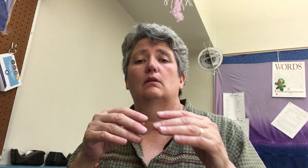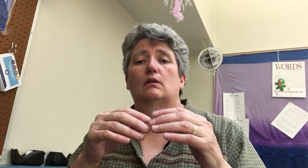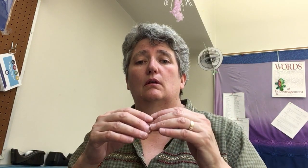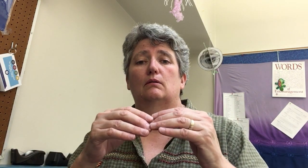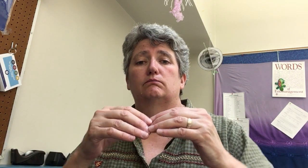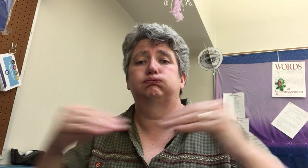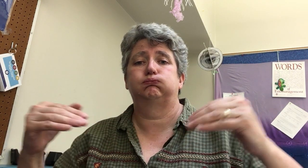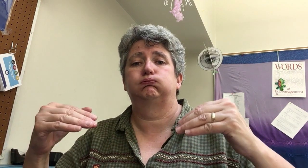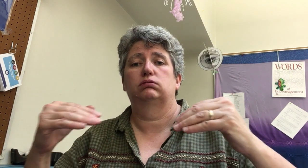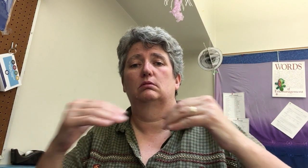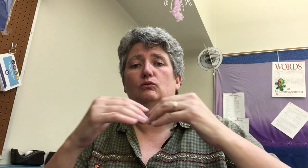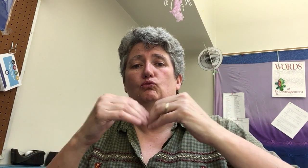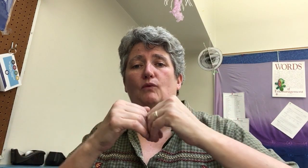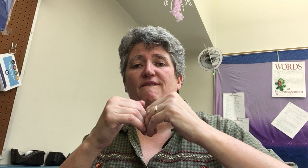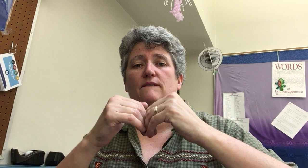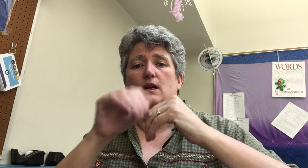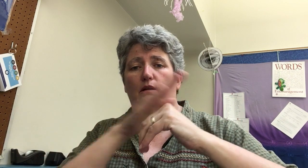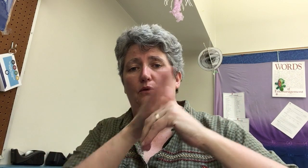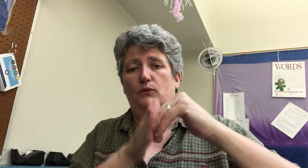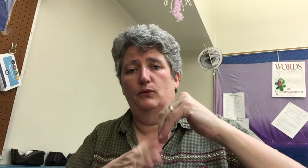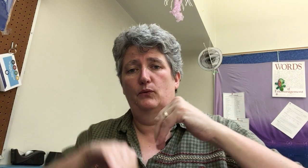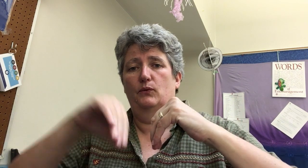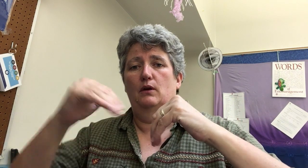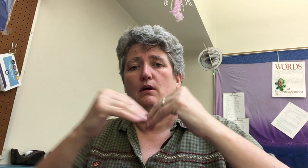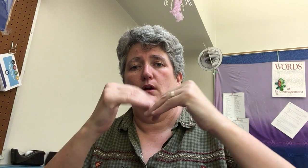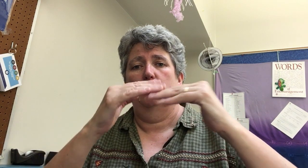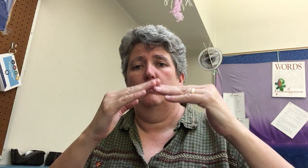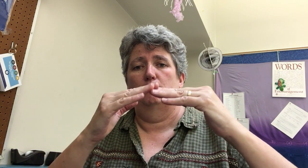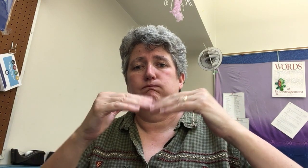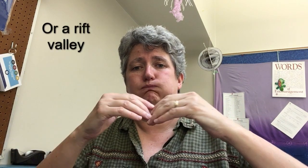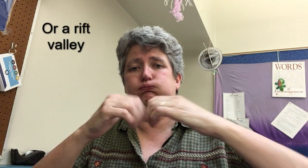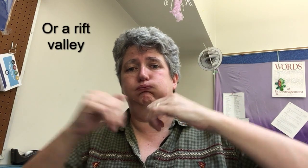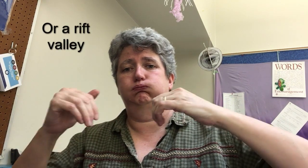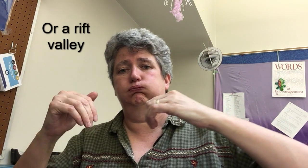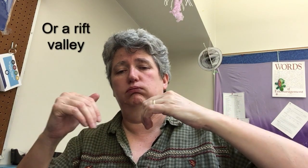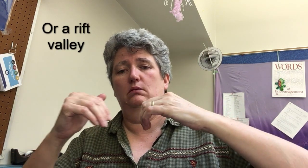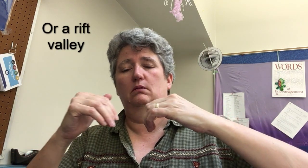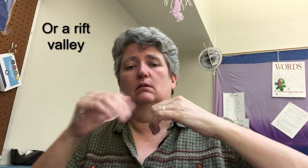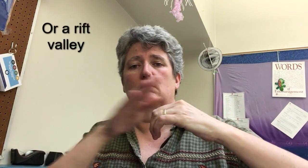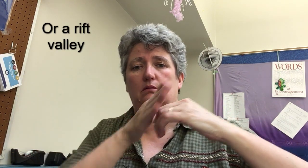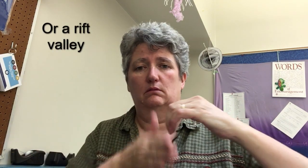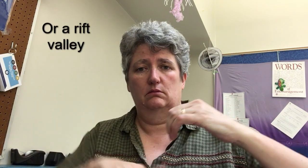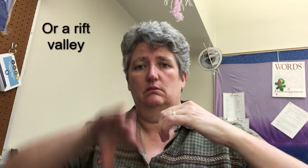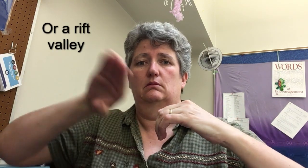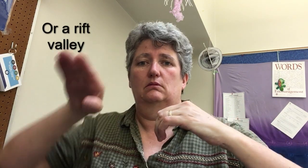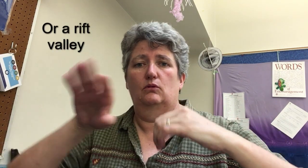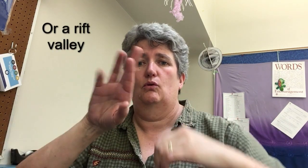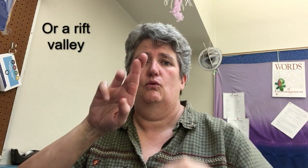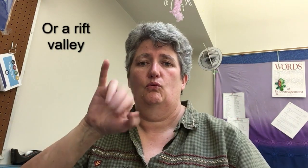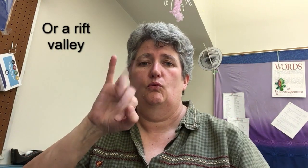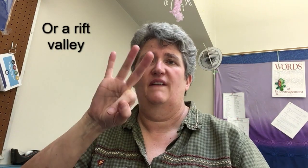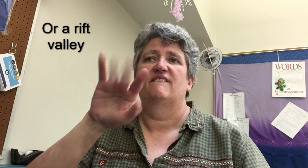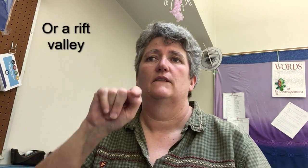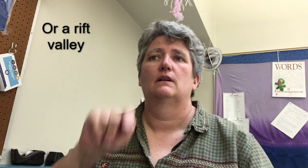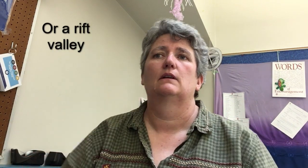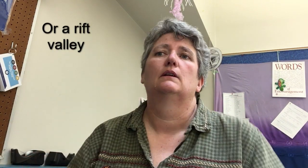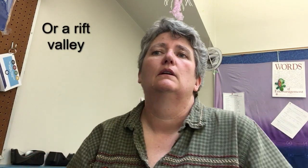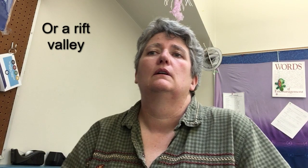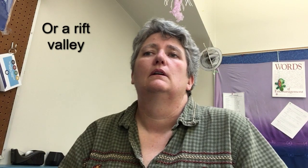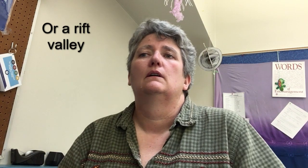ridge. And they can also make a rift when they're pulling apart like that, big deep valley or a